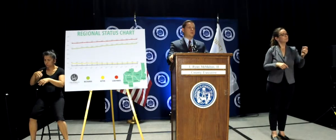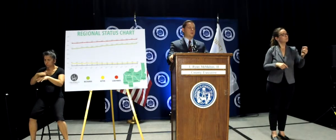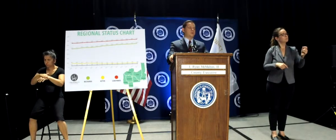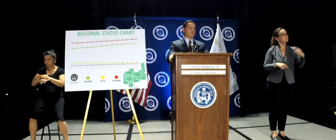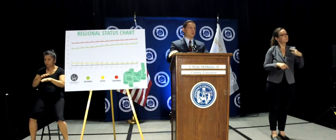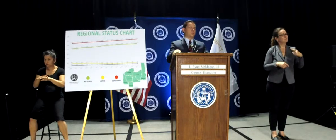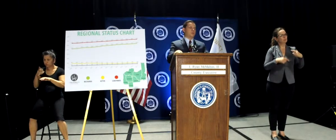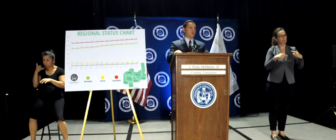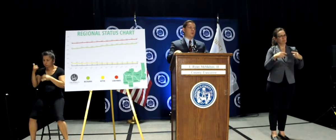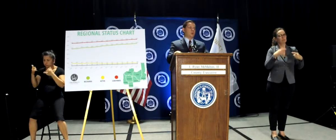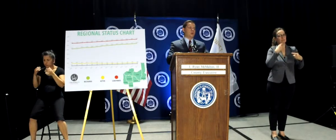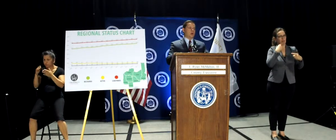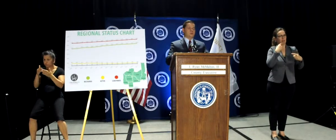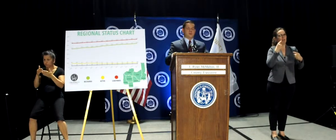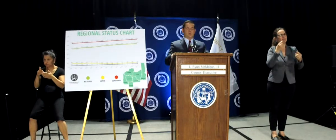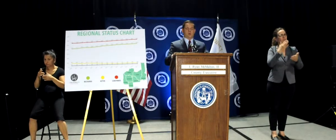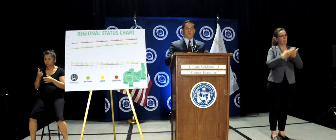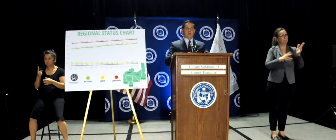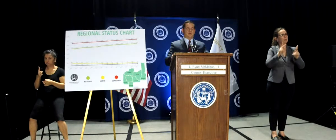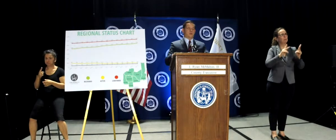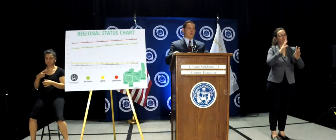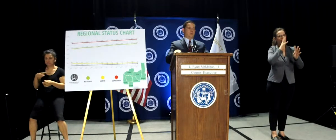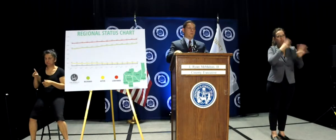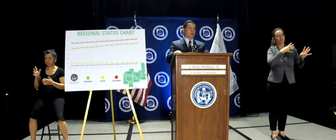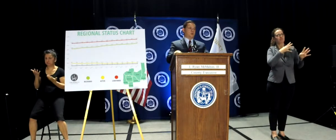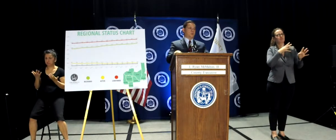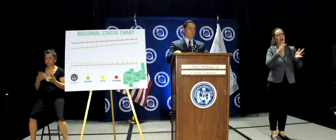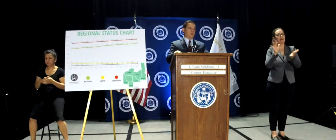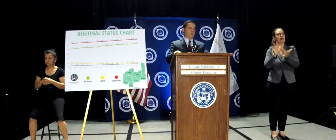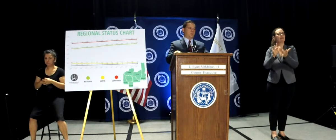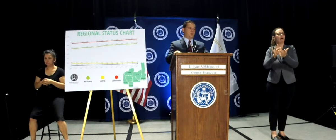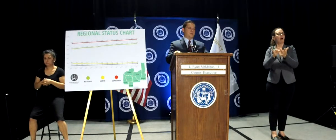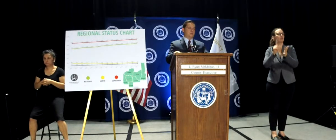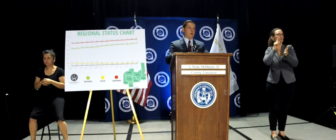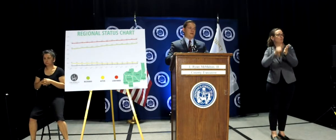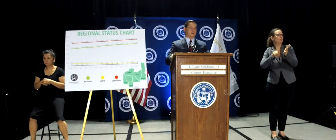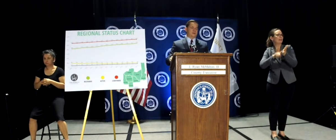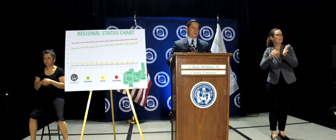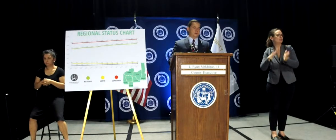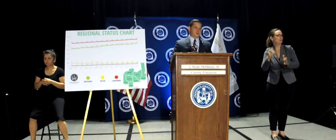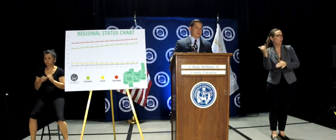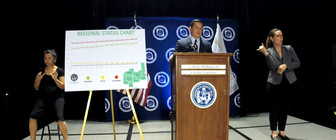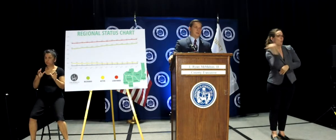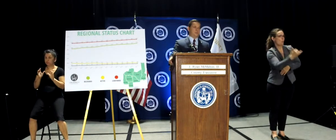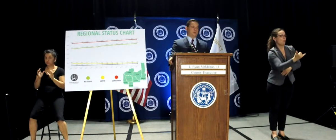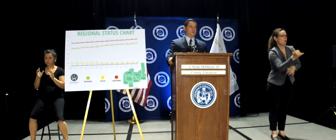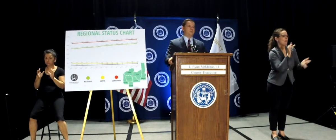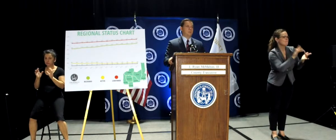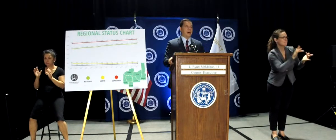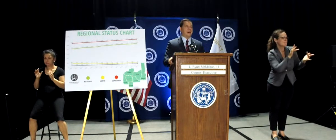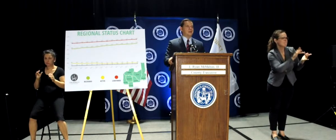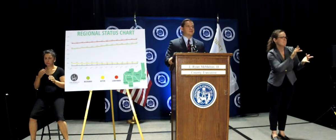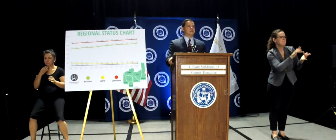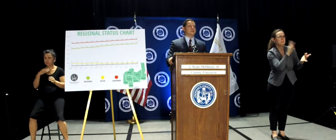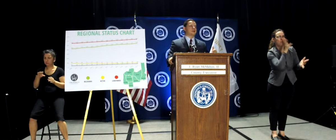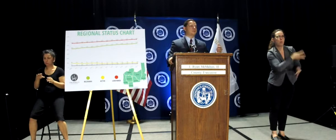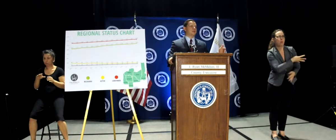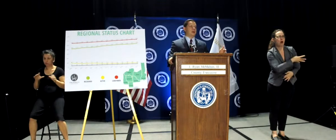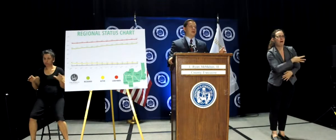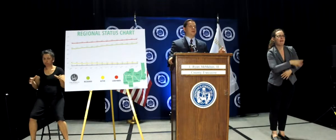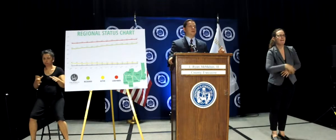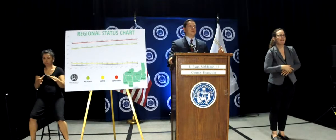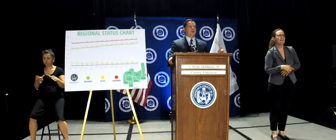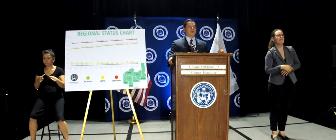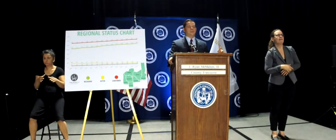Overall, so there was a group of, you always get worried when you have a large group of young people that's impacted, that they're going to be honest. This is